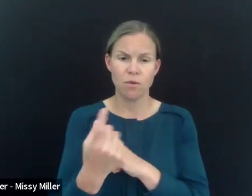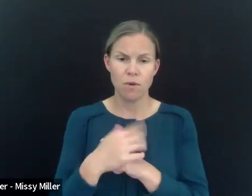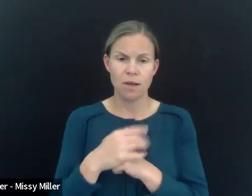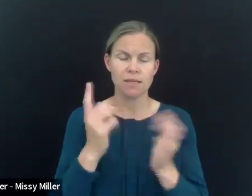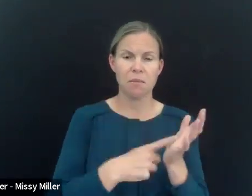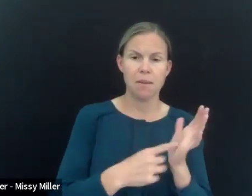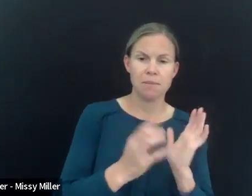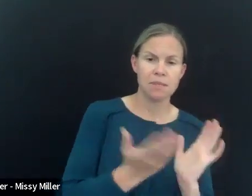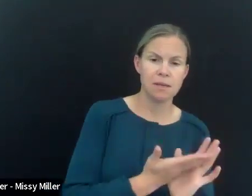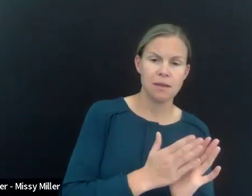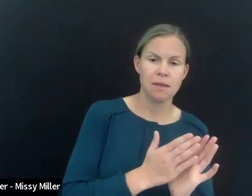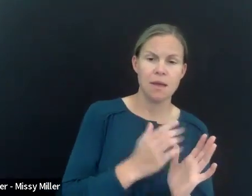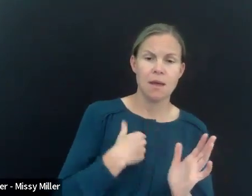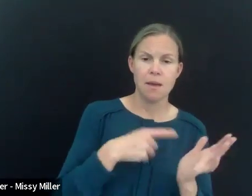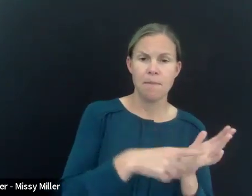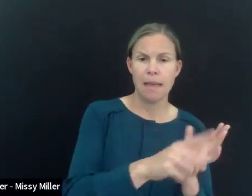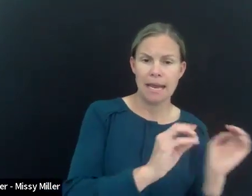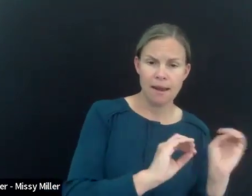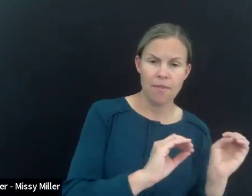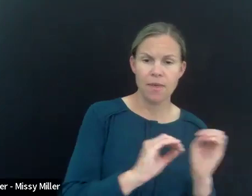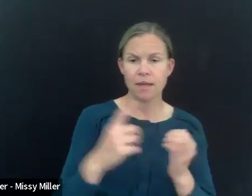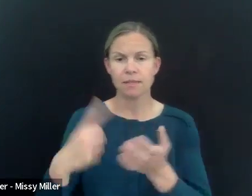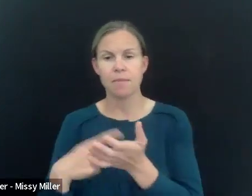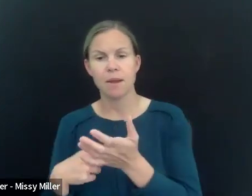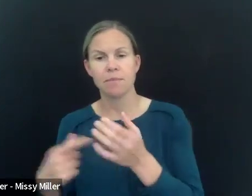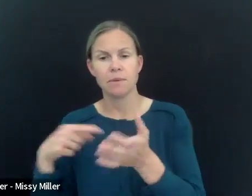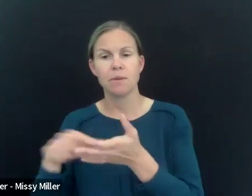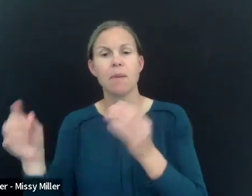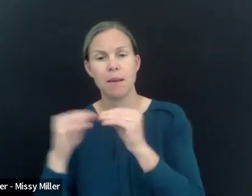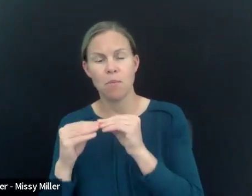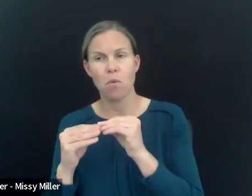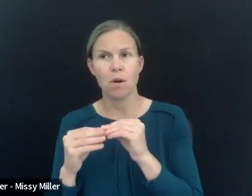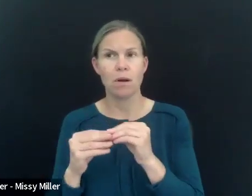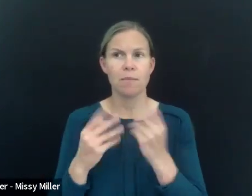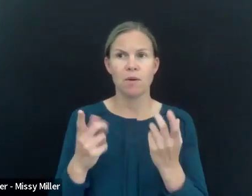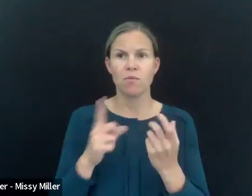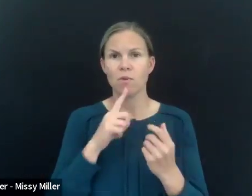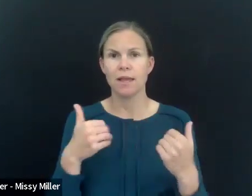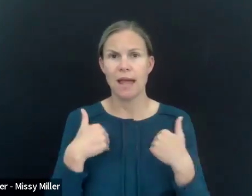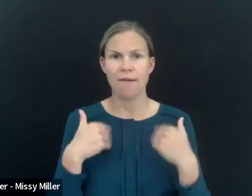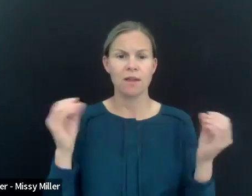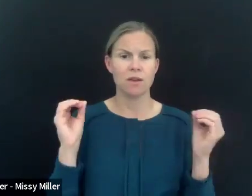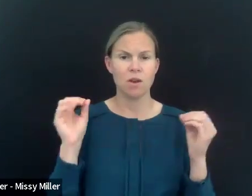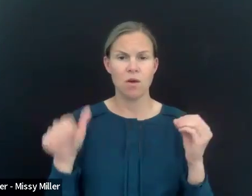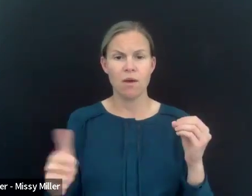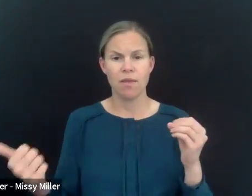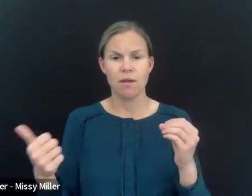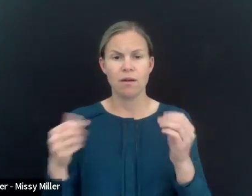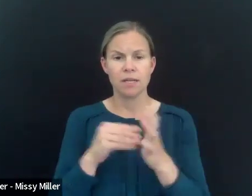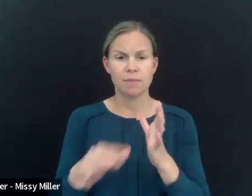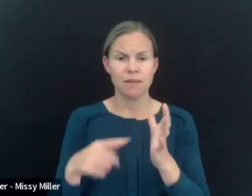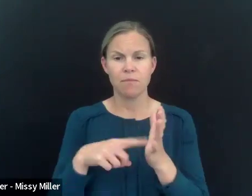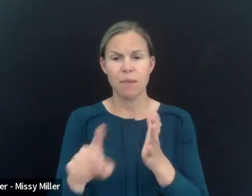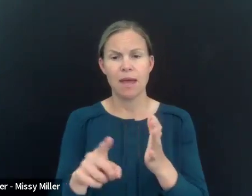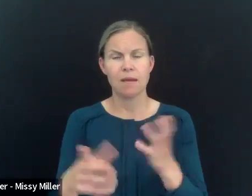And even that's not sustainable, right? Like just not having any of those other expenses and literally just, doing that level